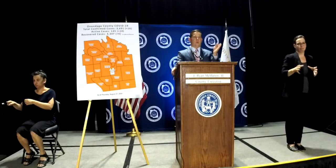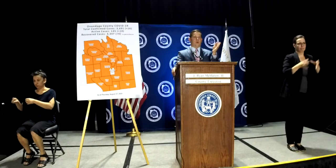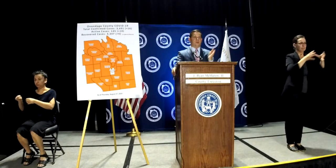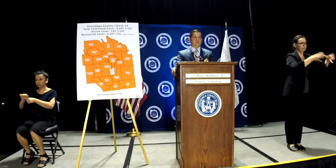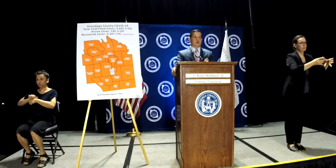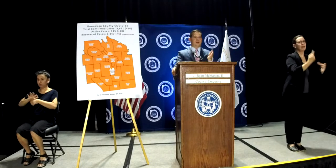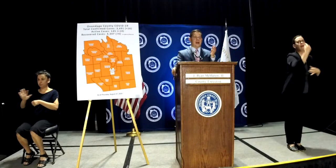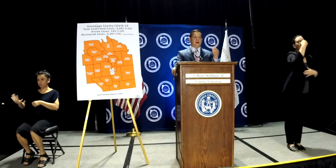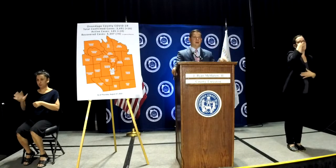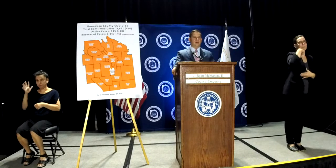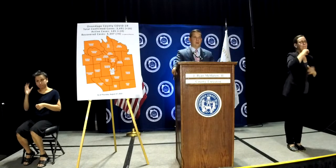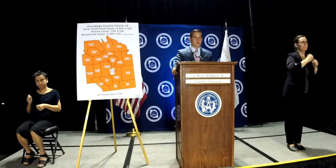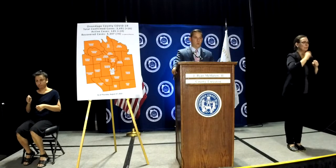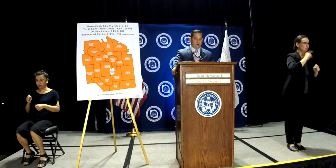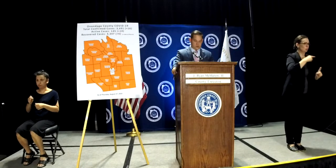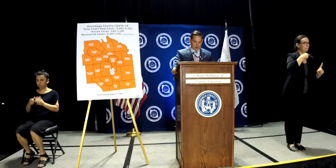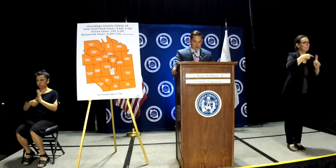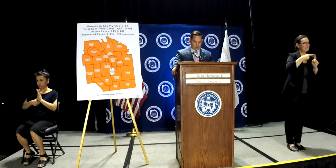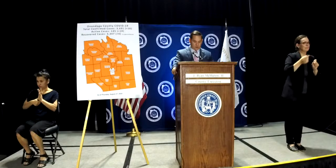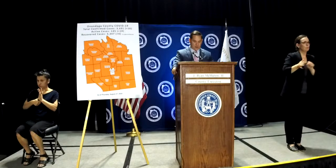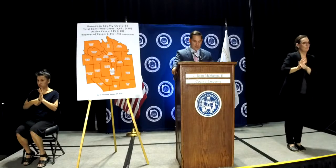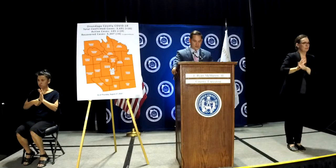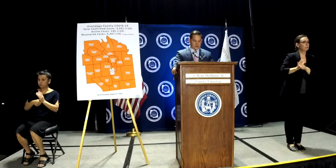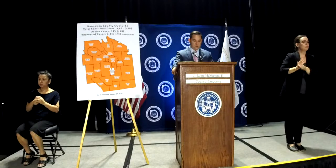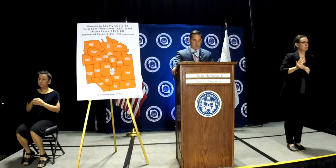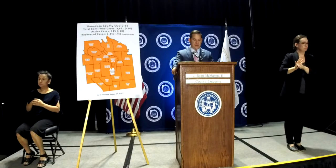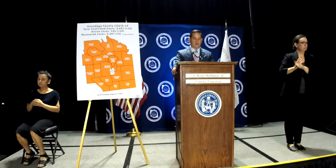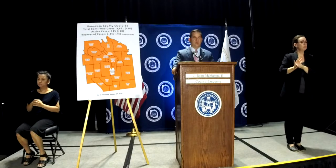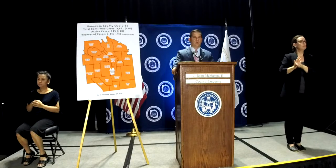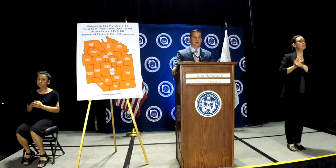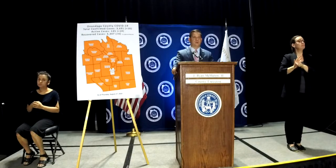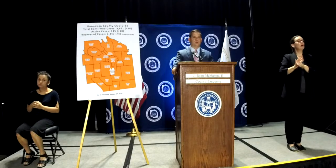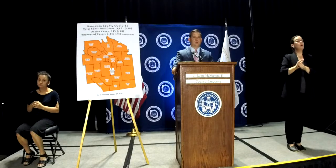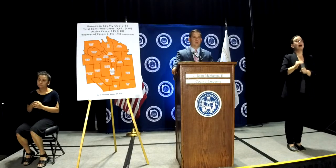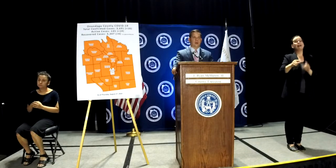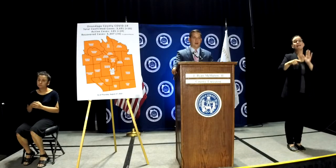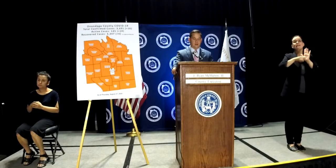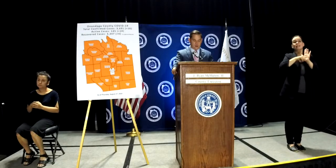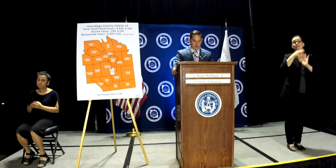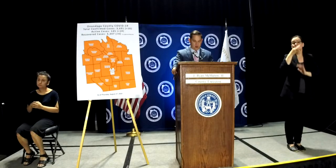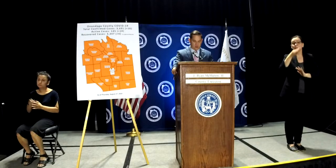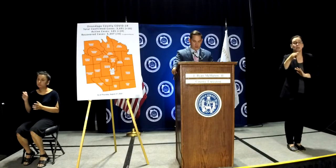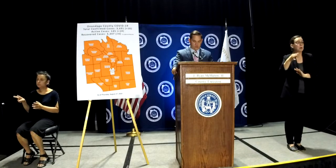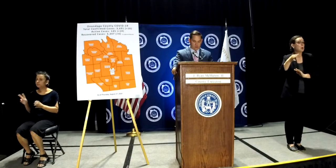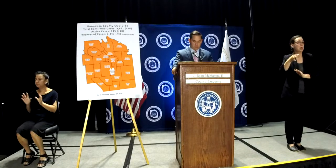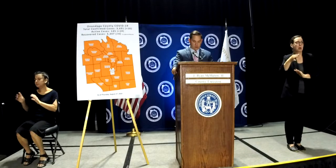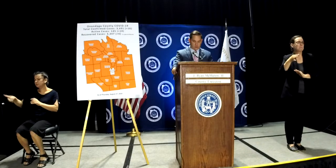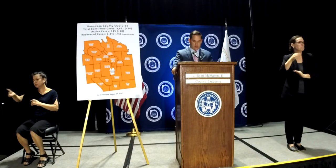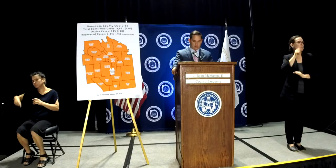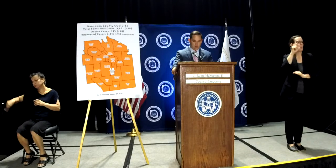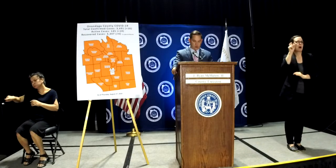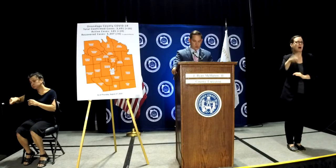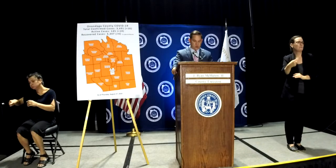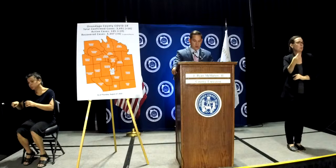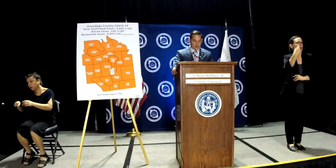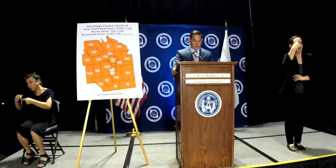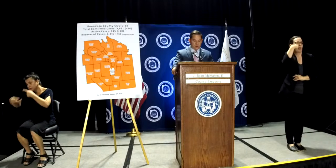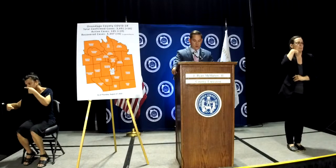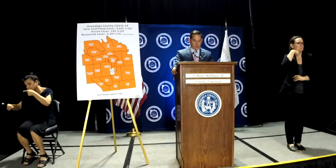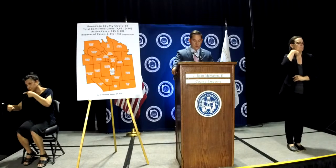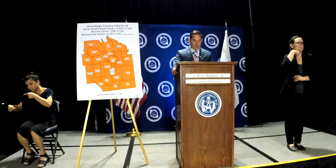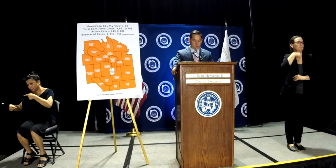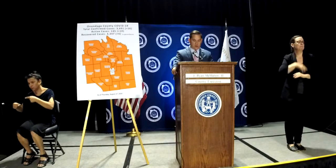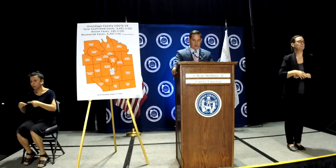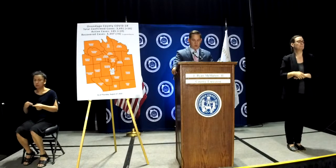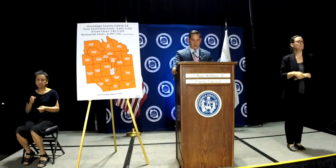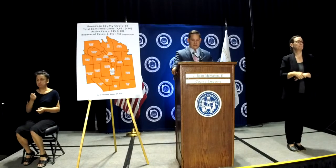not reporting these in our data. So we're going to start doing that because that's the only accurate way to really look at the information at large. So